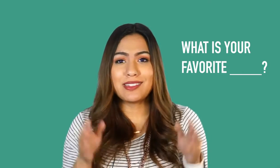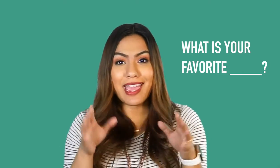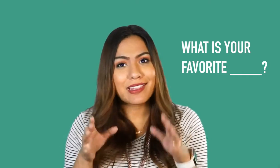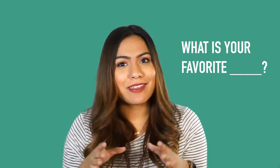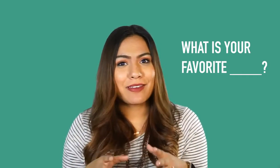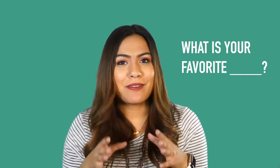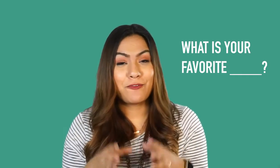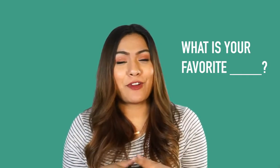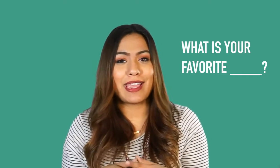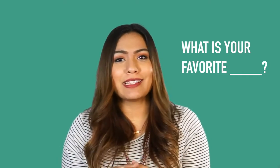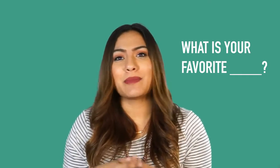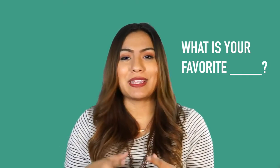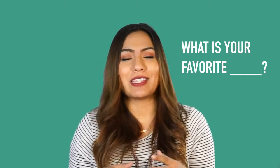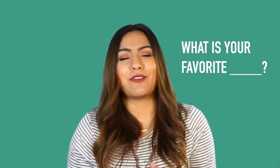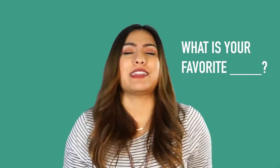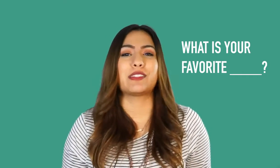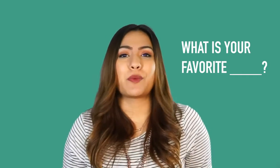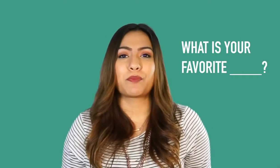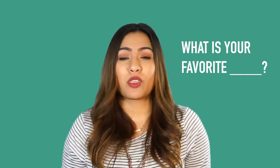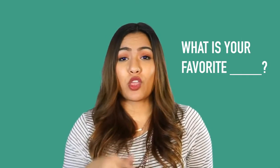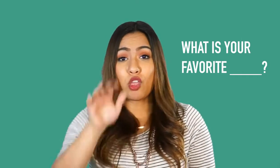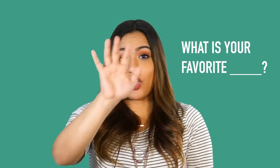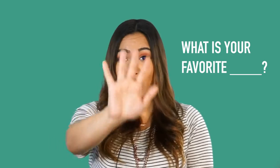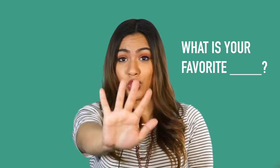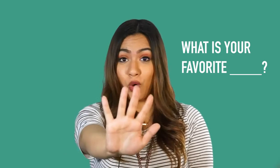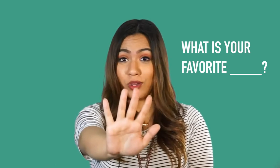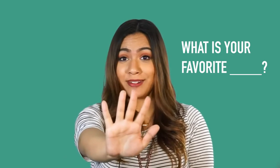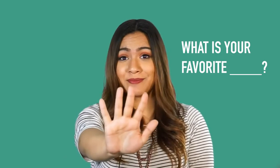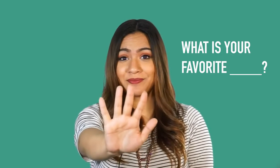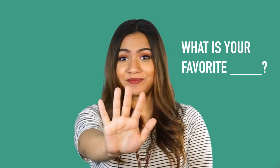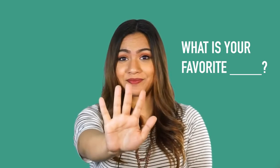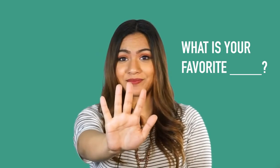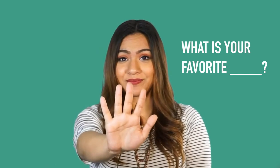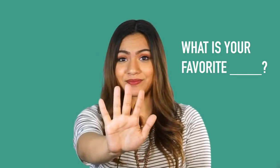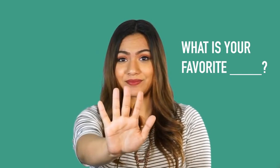let's take the phrase, the basic phrase, your